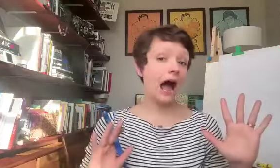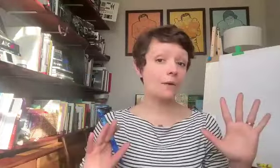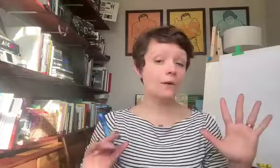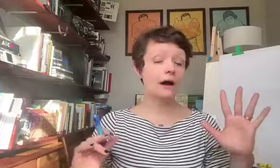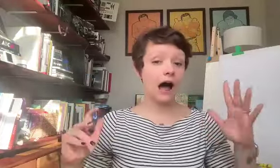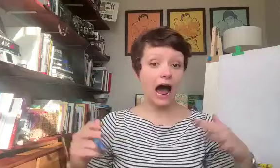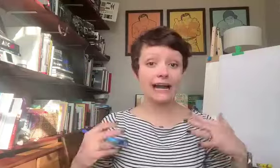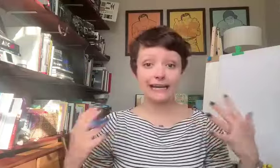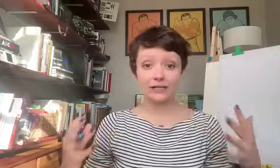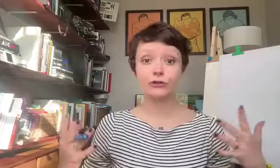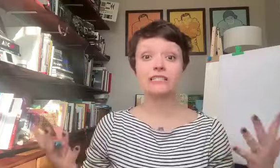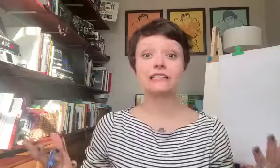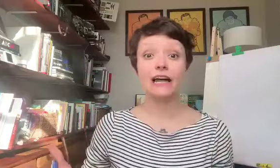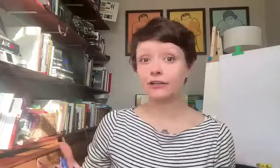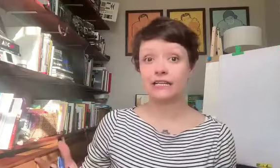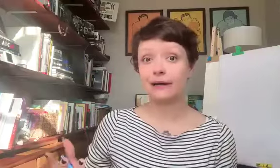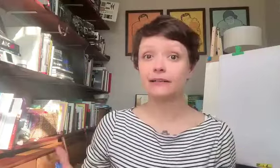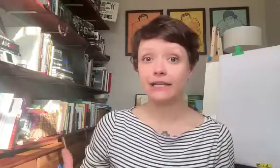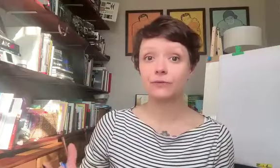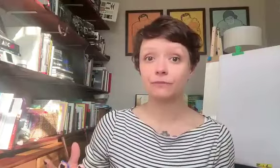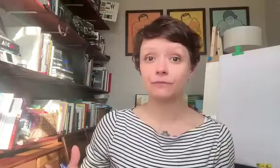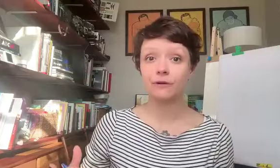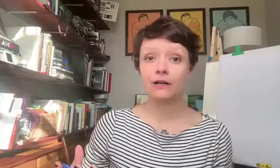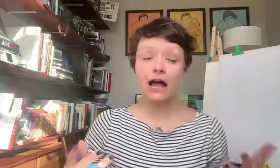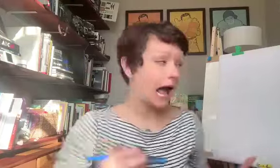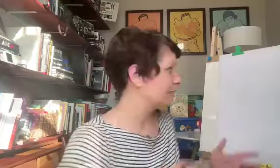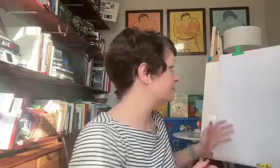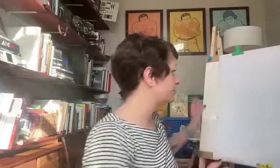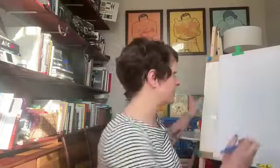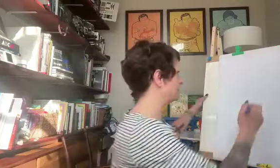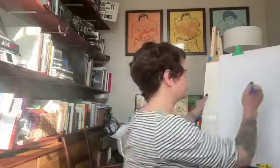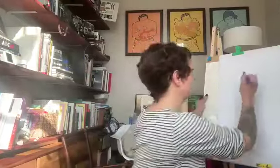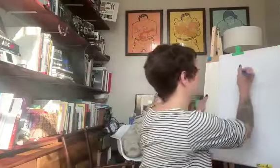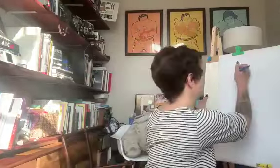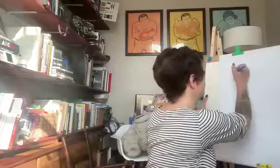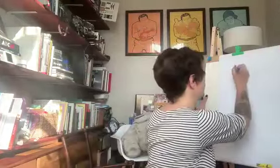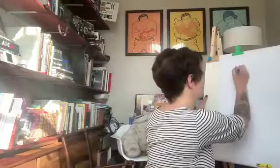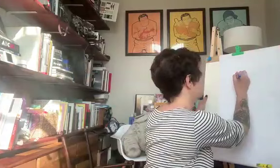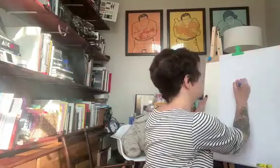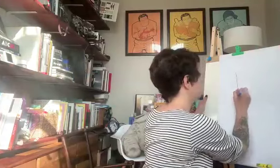how I introduce letters in my classroom. I will introduce what it looks like.